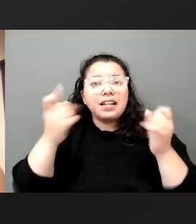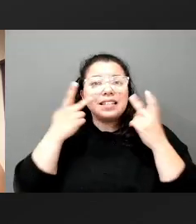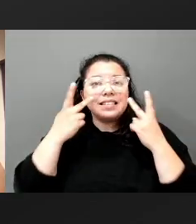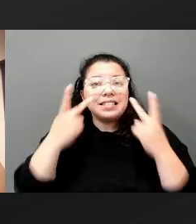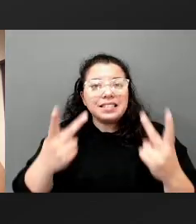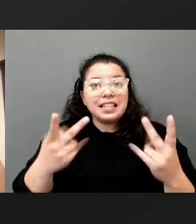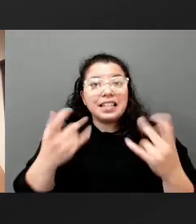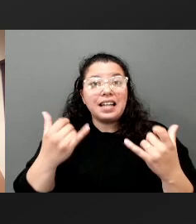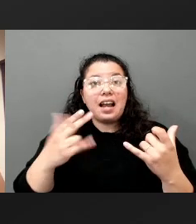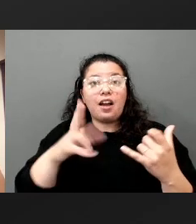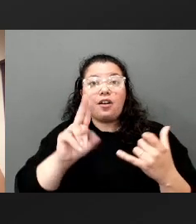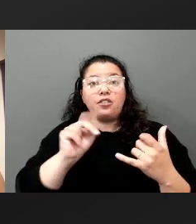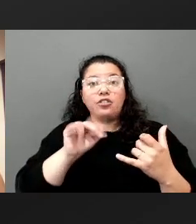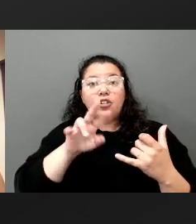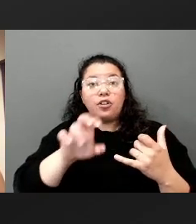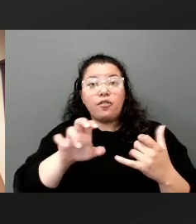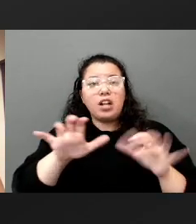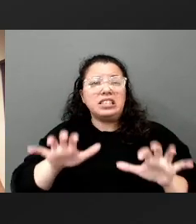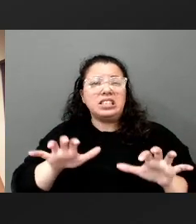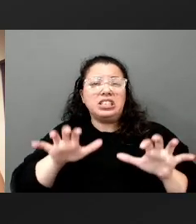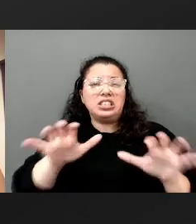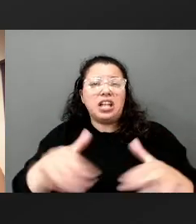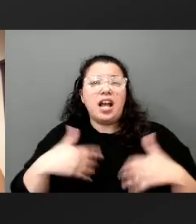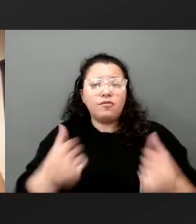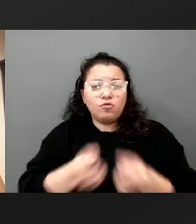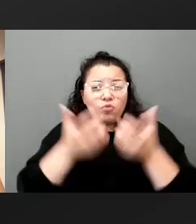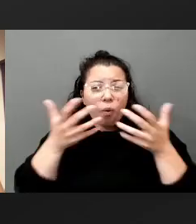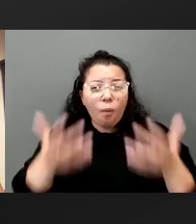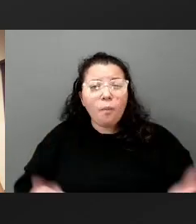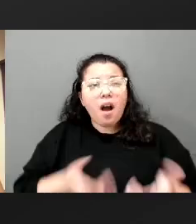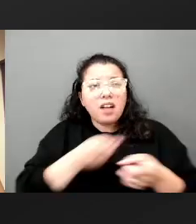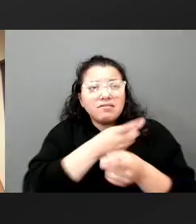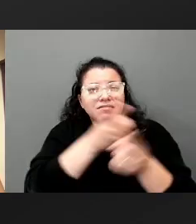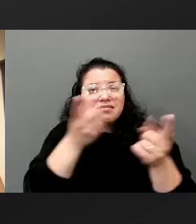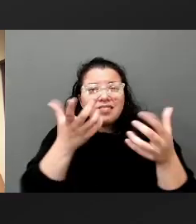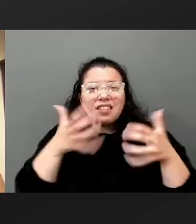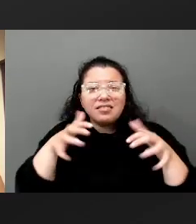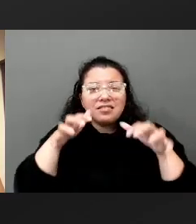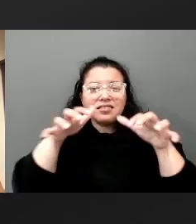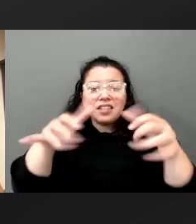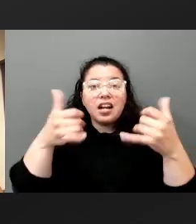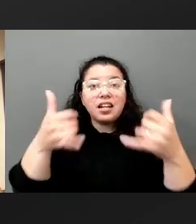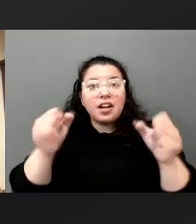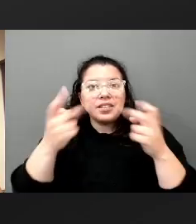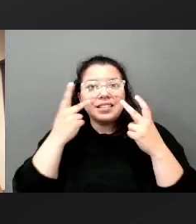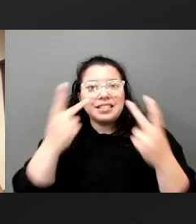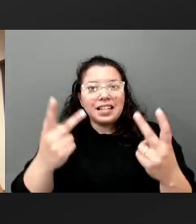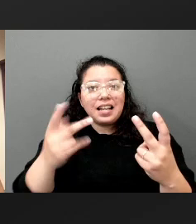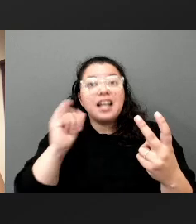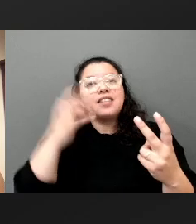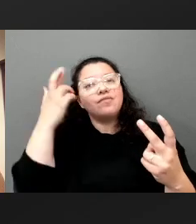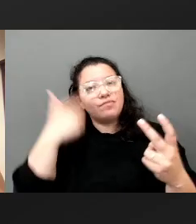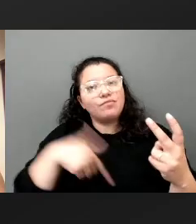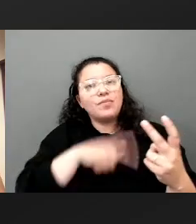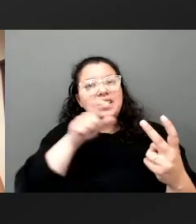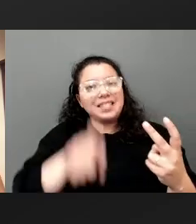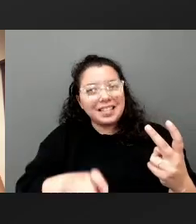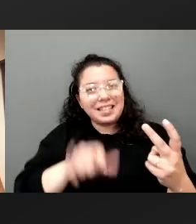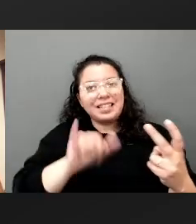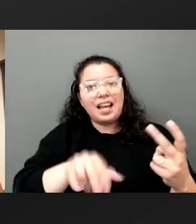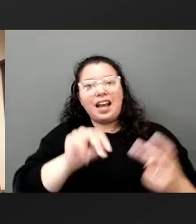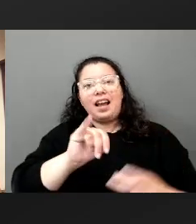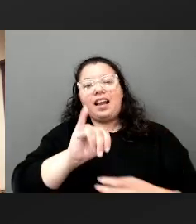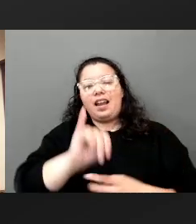information waiting for us to discover and find it. And that's why we have, needed these infrared eyes. And as Klaus was saying, all